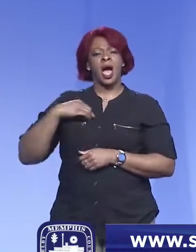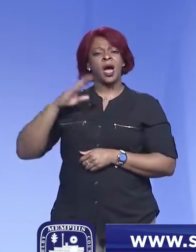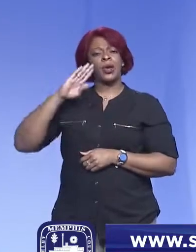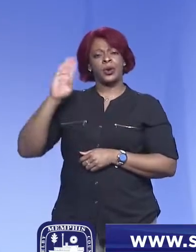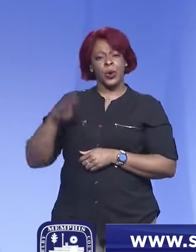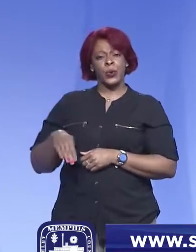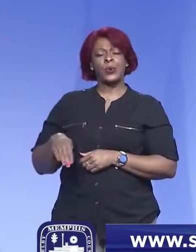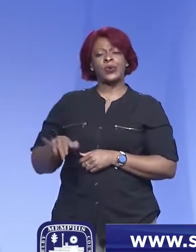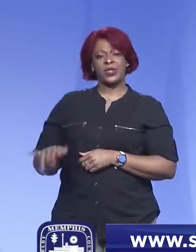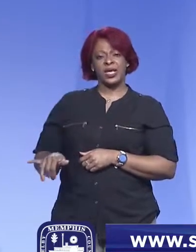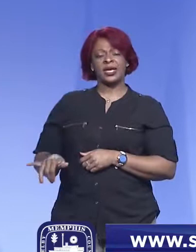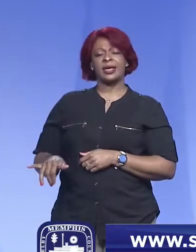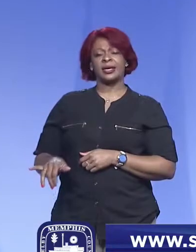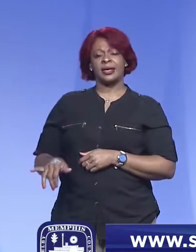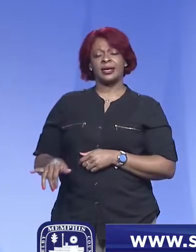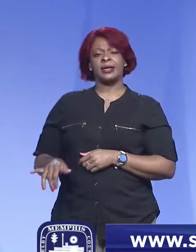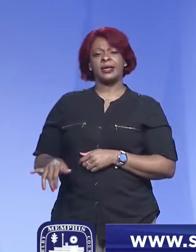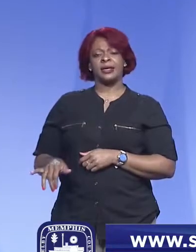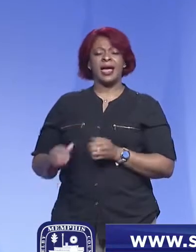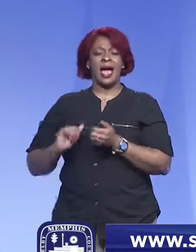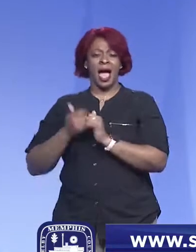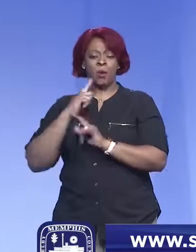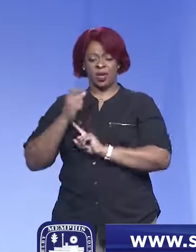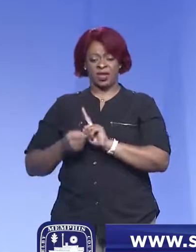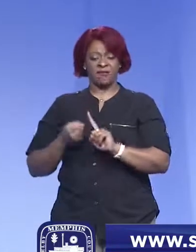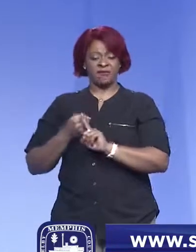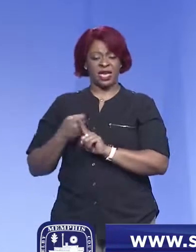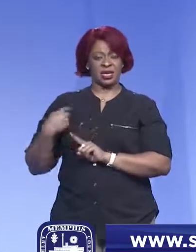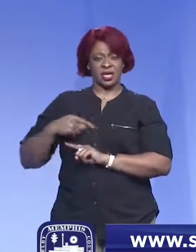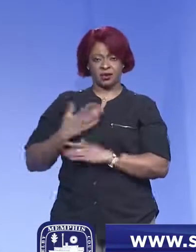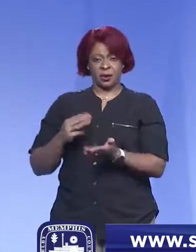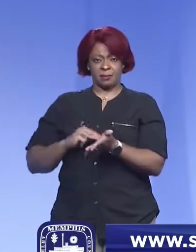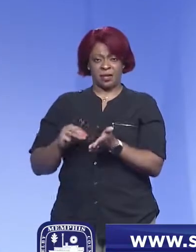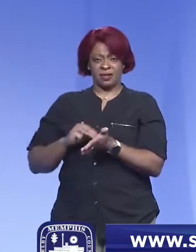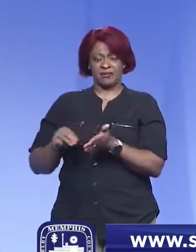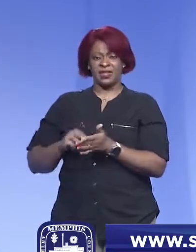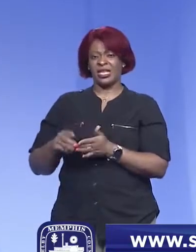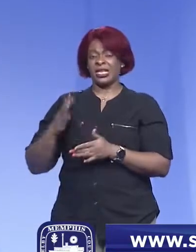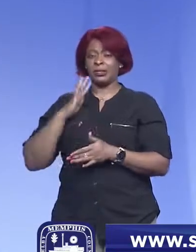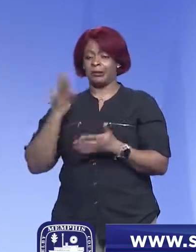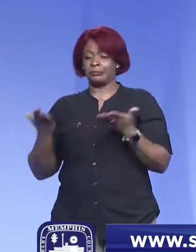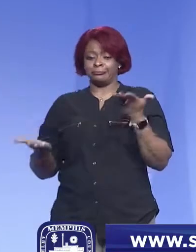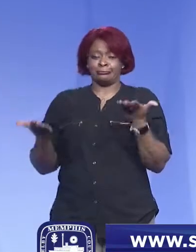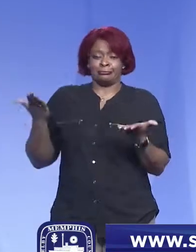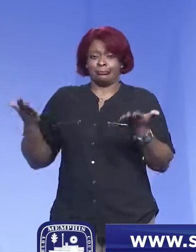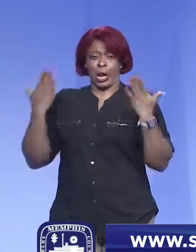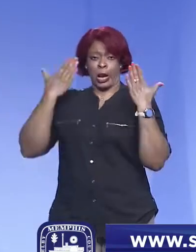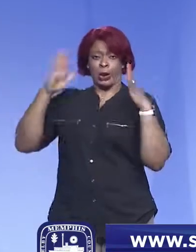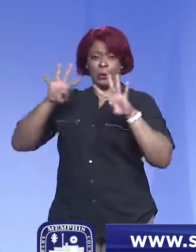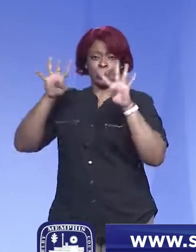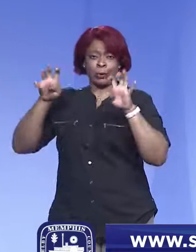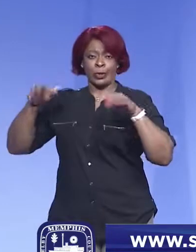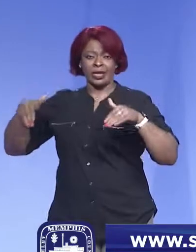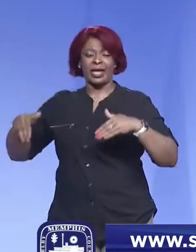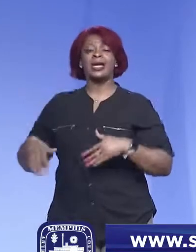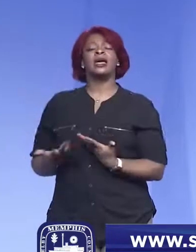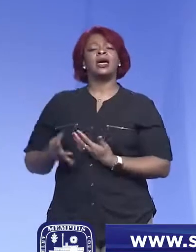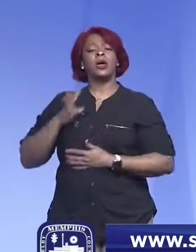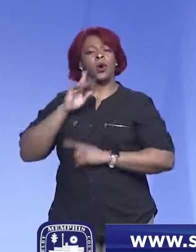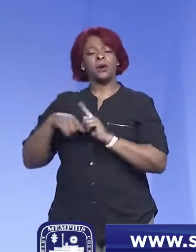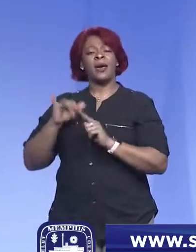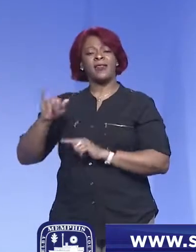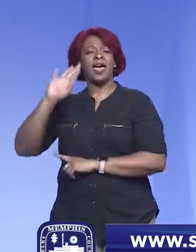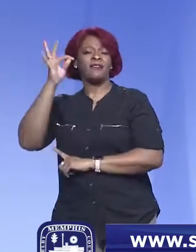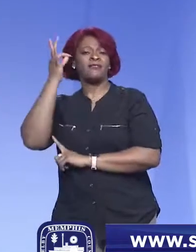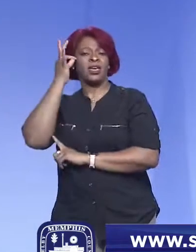that how it will affect us here in Memphis is really kind of up in the air at this point. But when talking about those